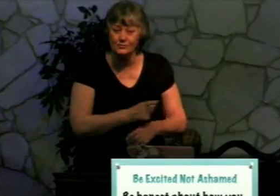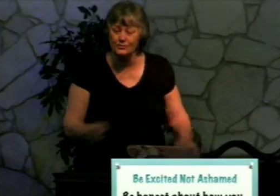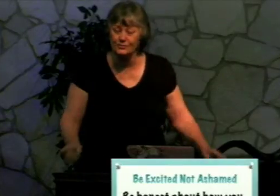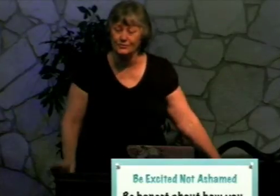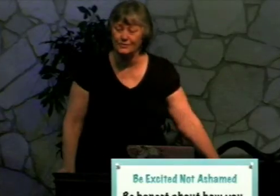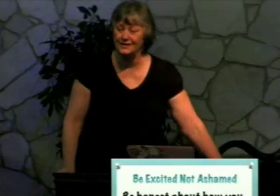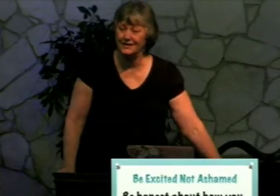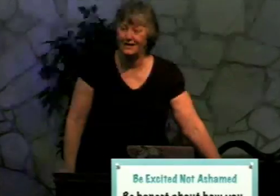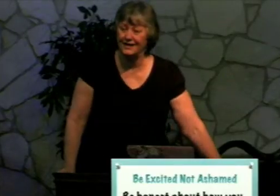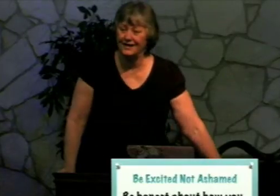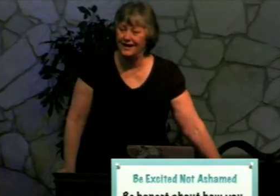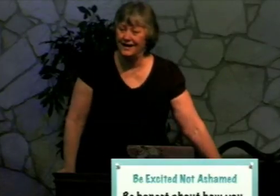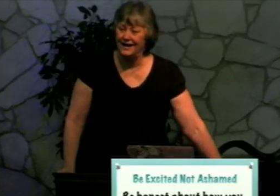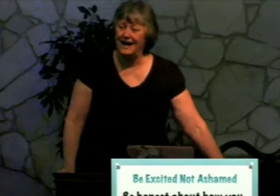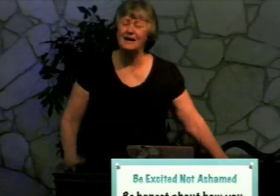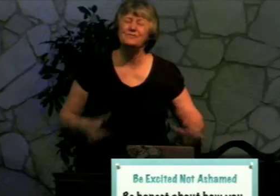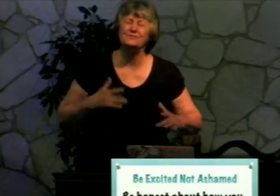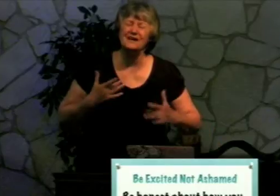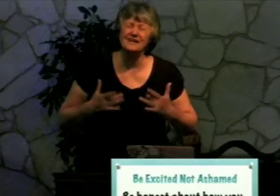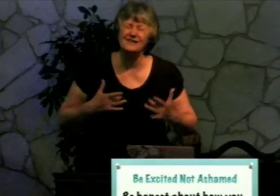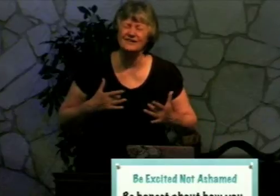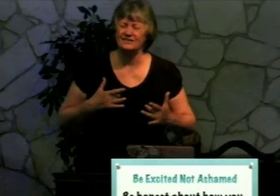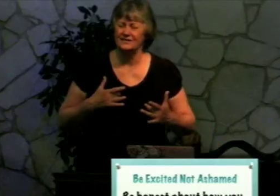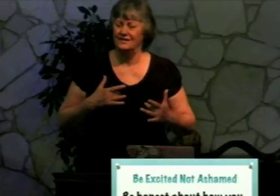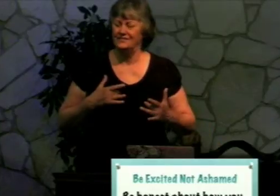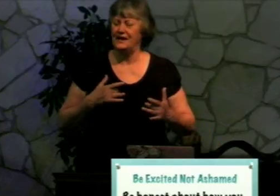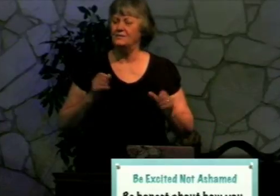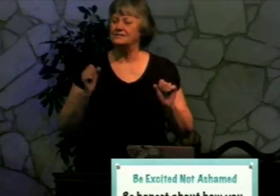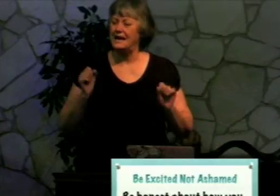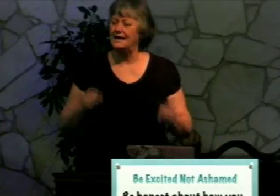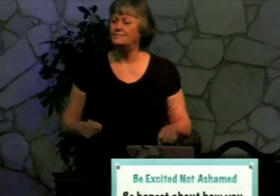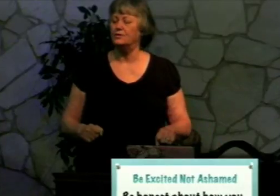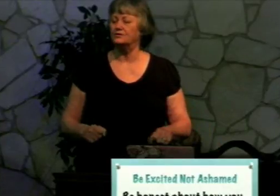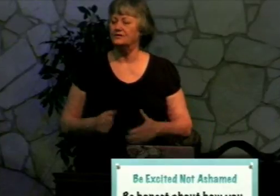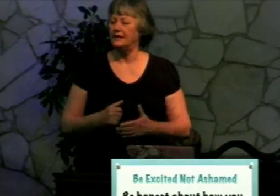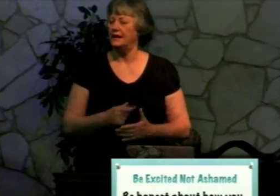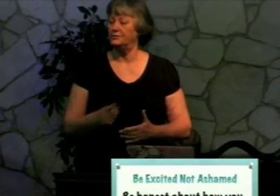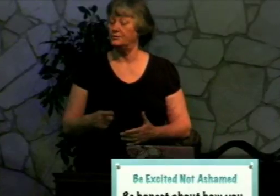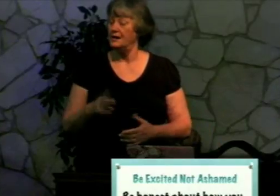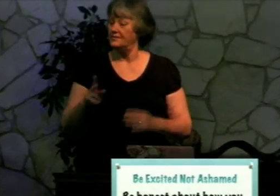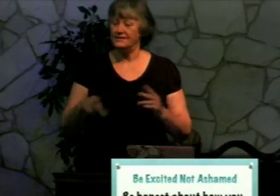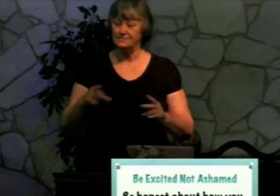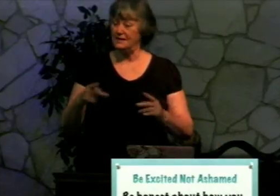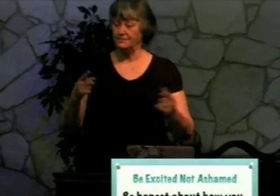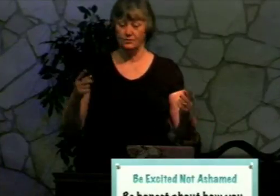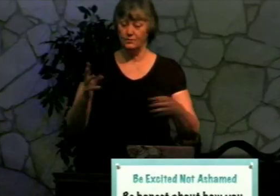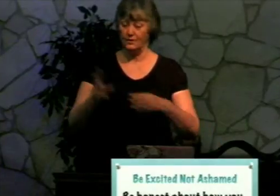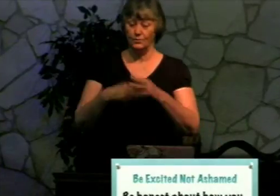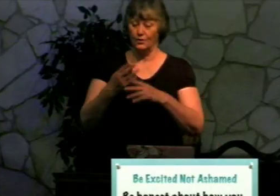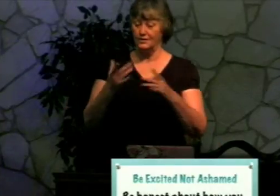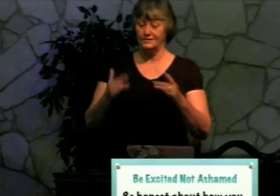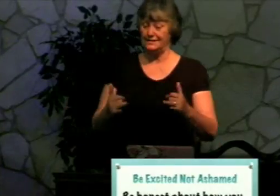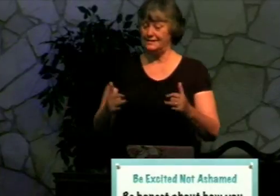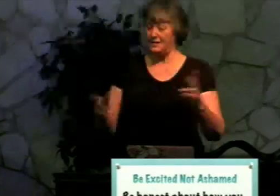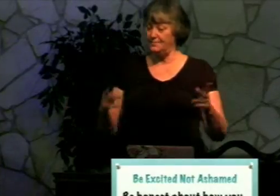you. I'm thrilled that I was able to help you. These people who are worldly